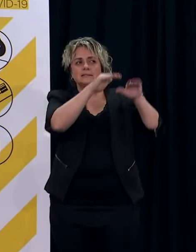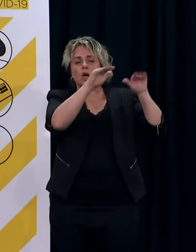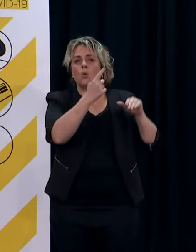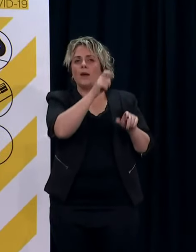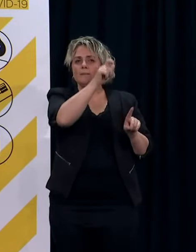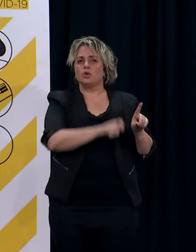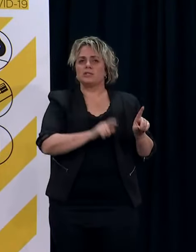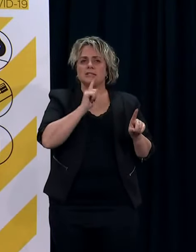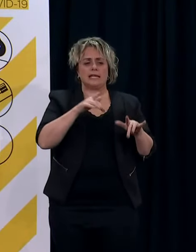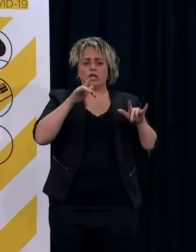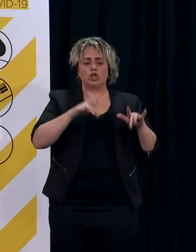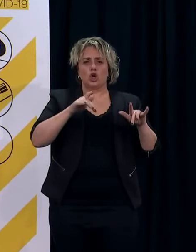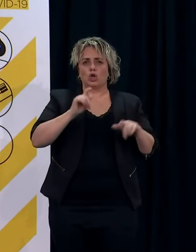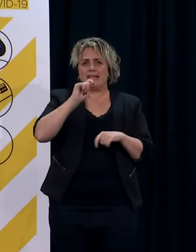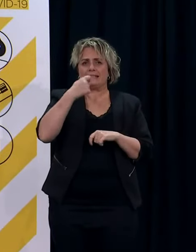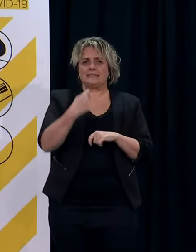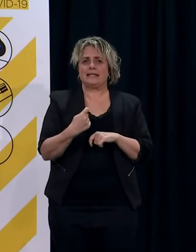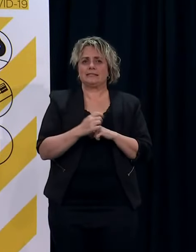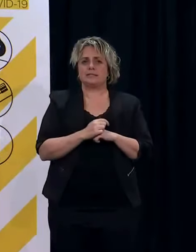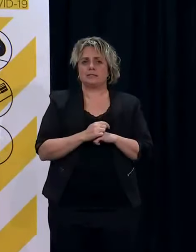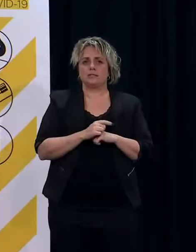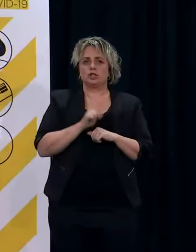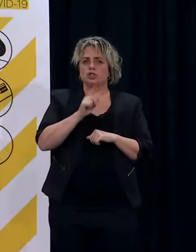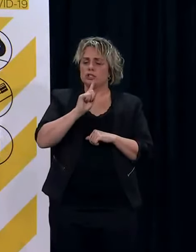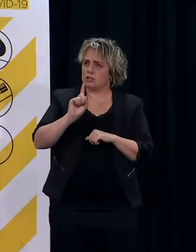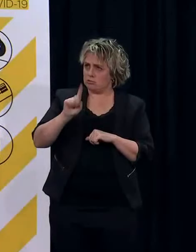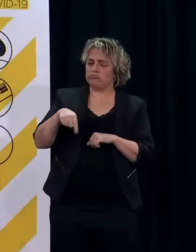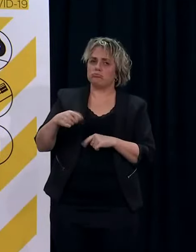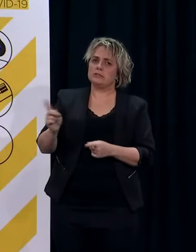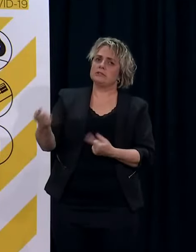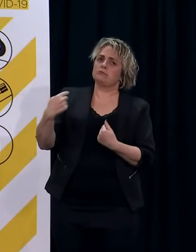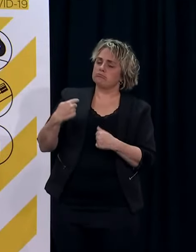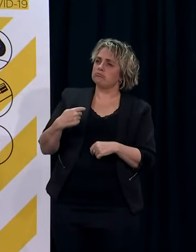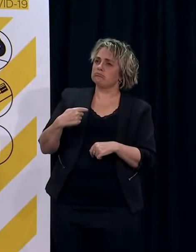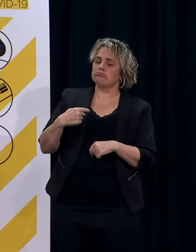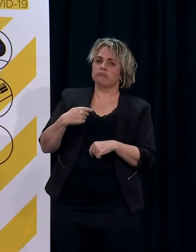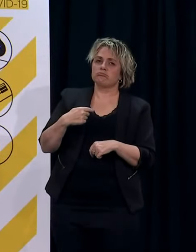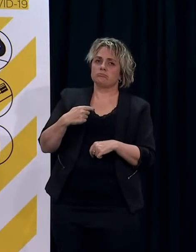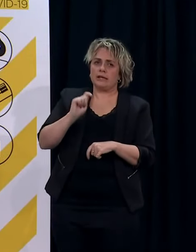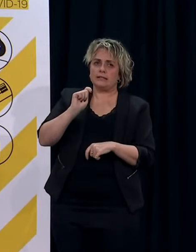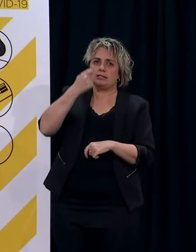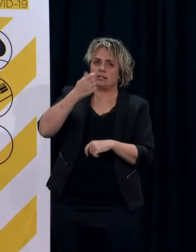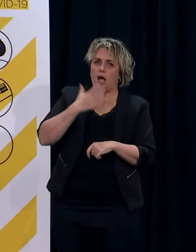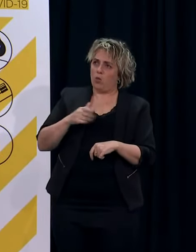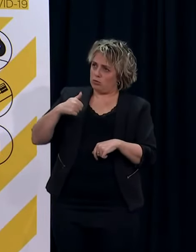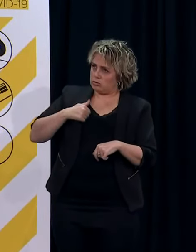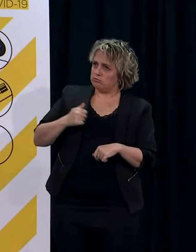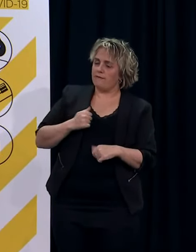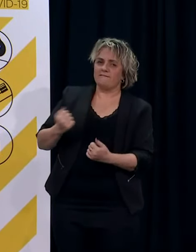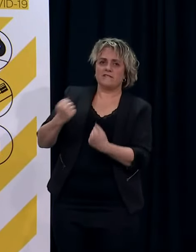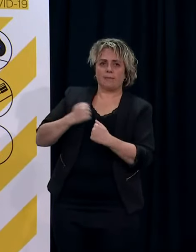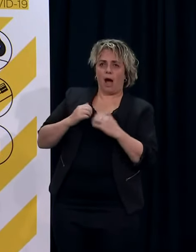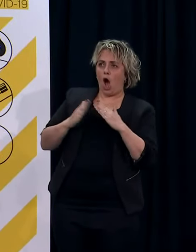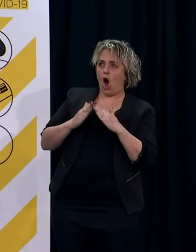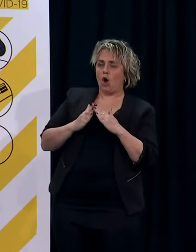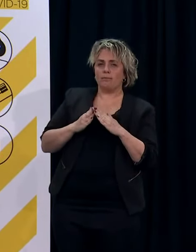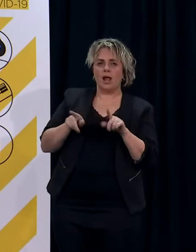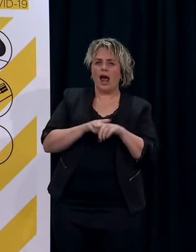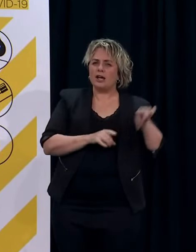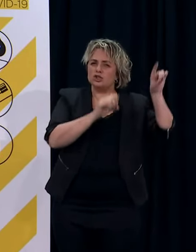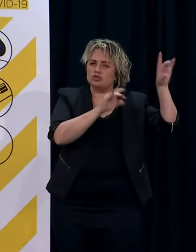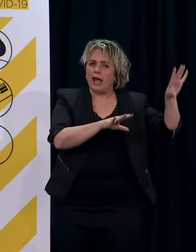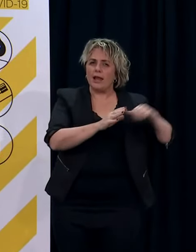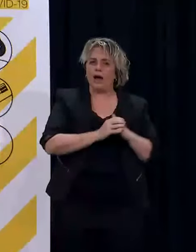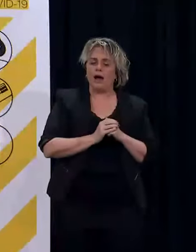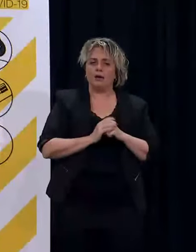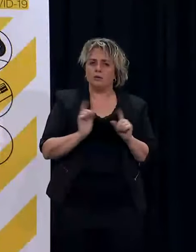she wants the government to send testing staff in like they have done in New South Wales. Would you consider that? I would be guided by the advice